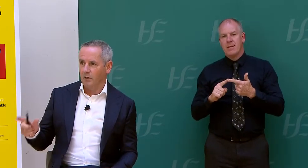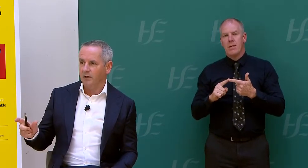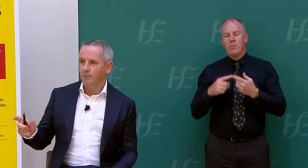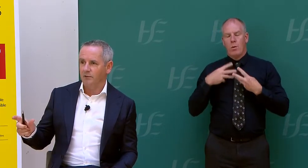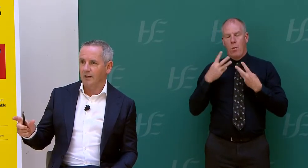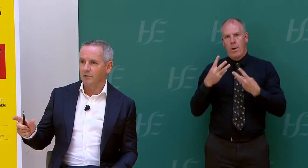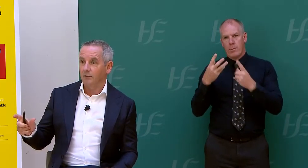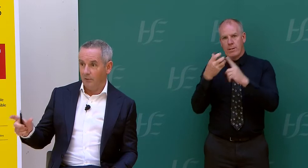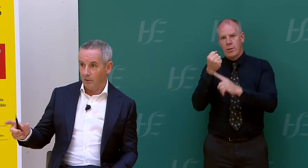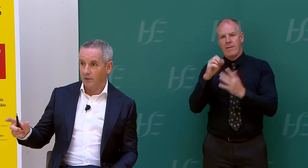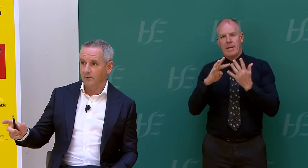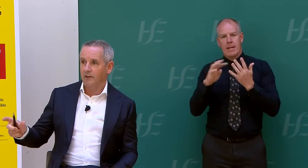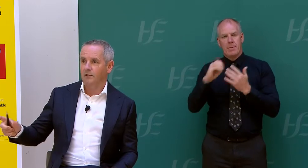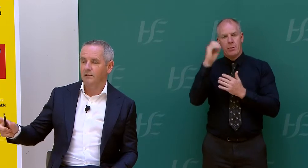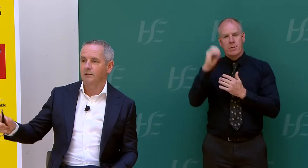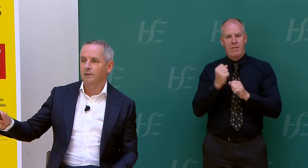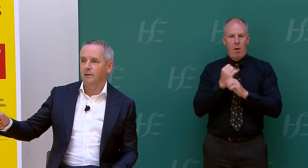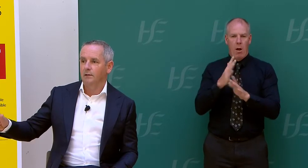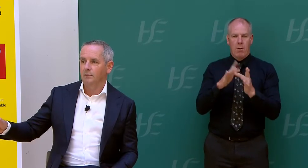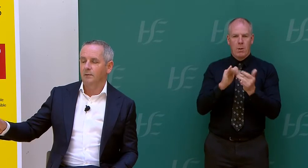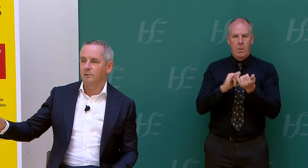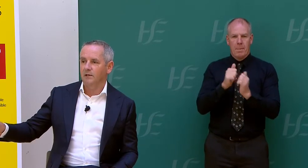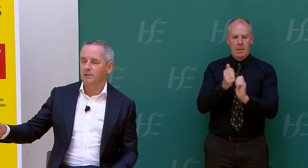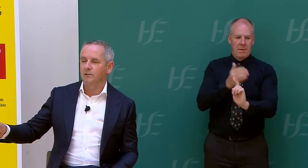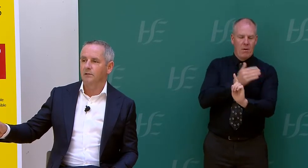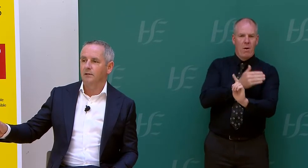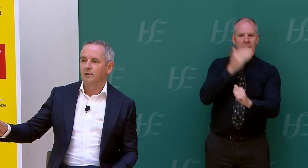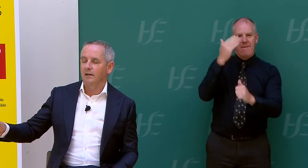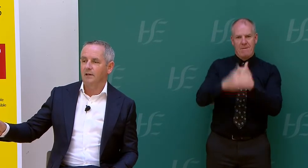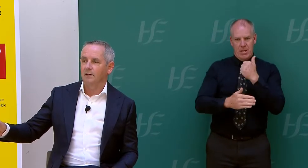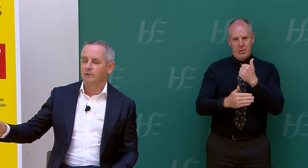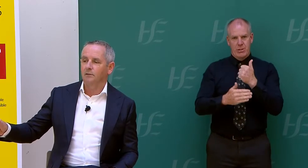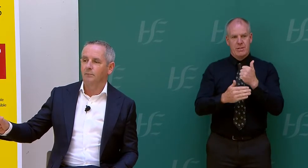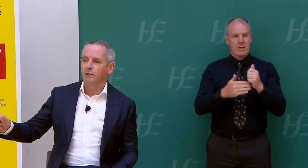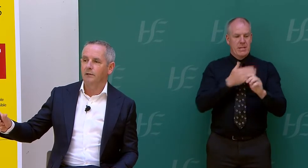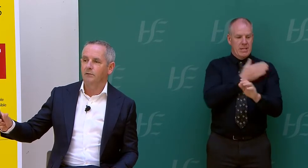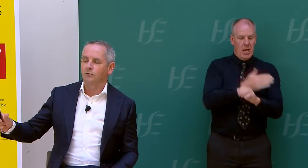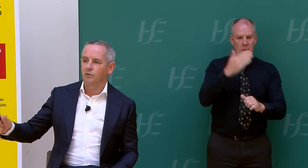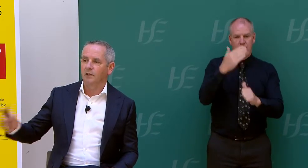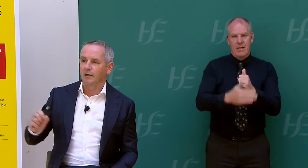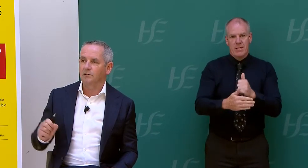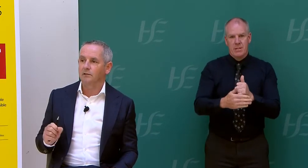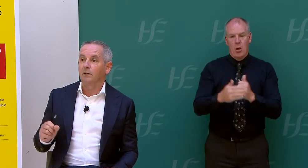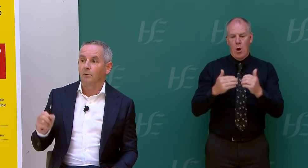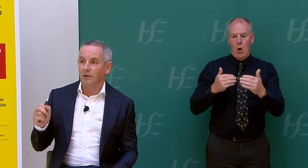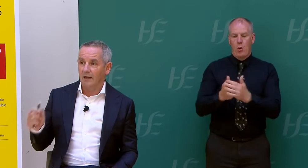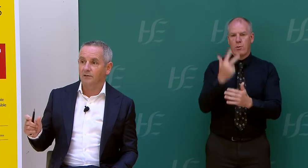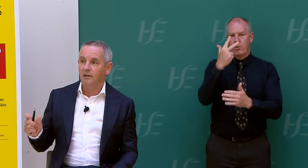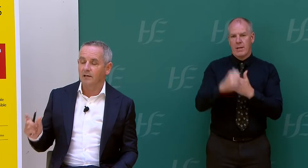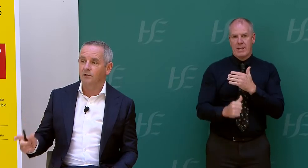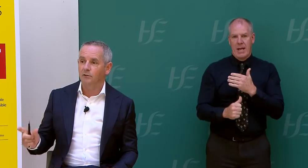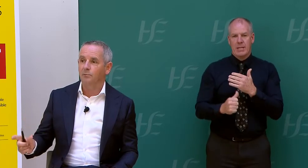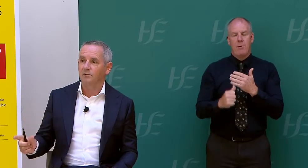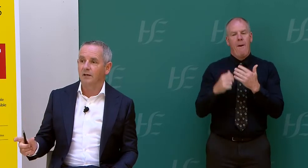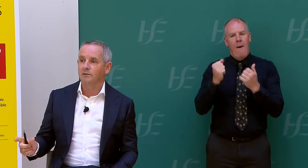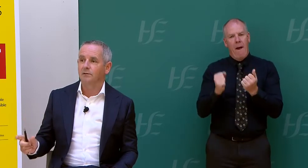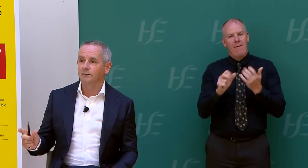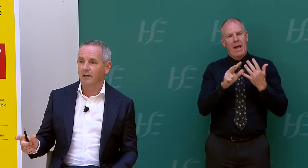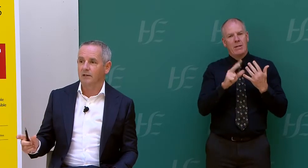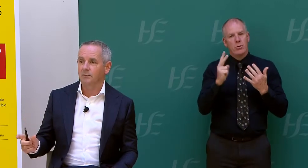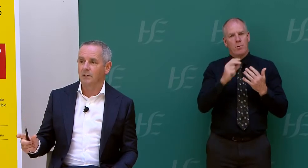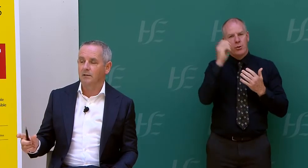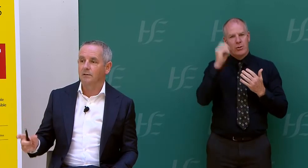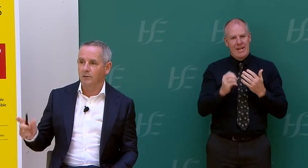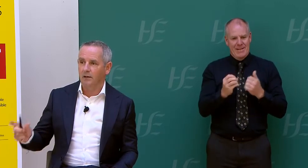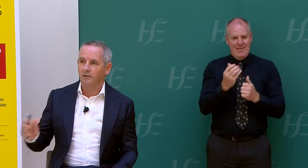ourselves was 90% of all contact tracing to be completed end to end by 3 days. We're at 82%